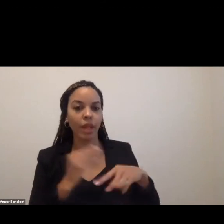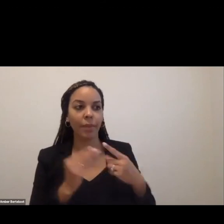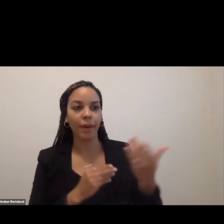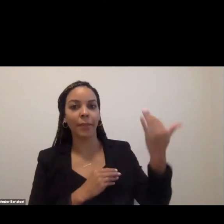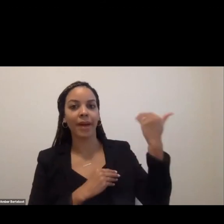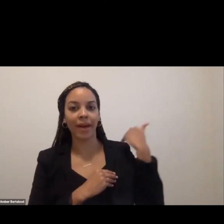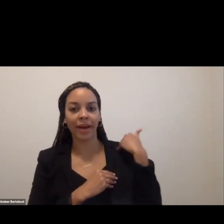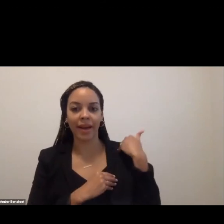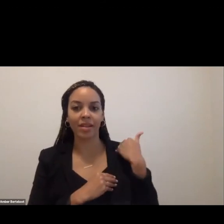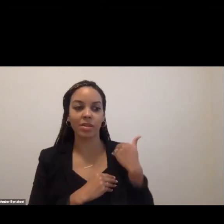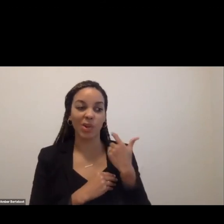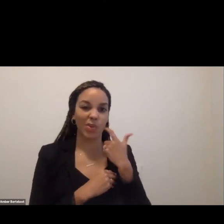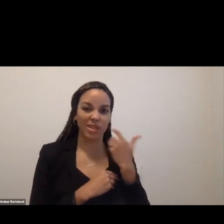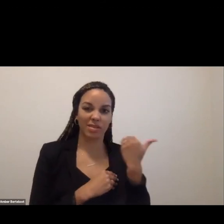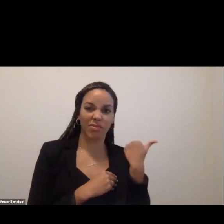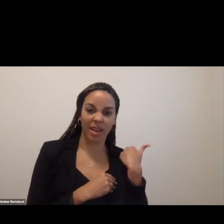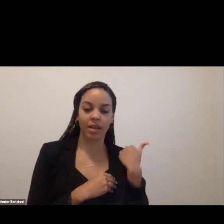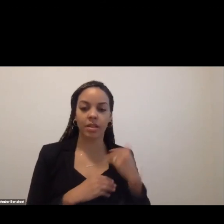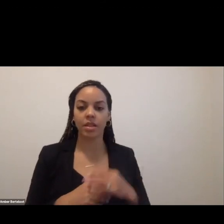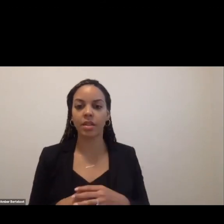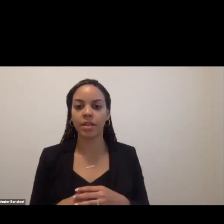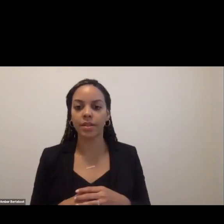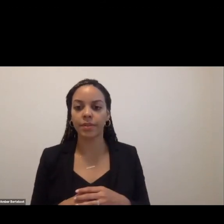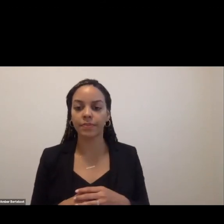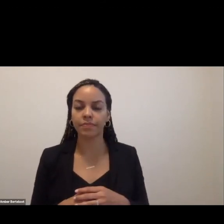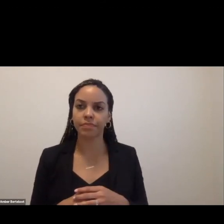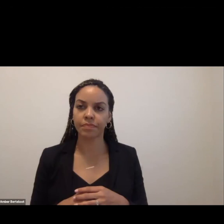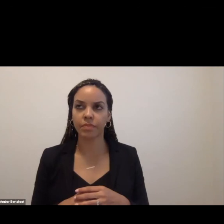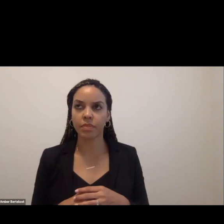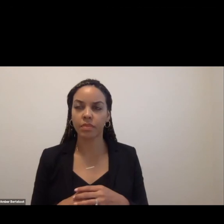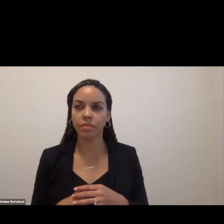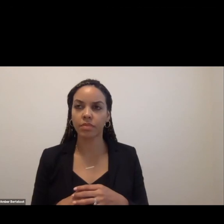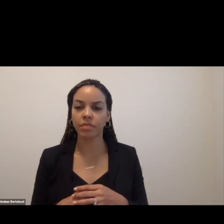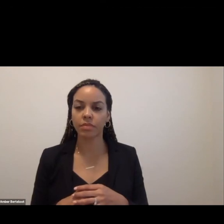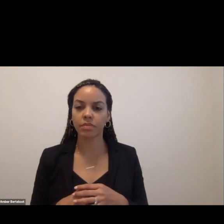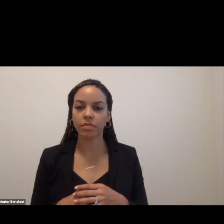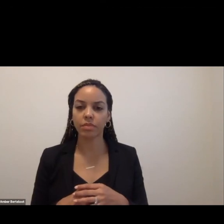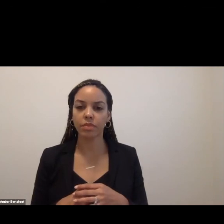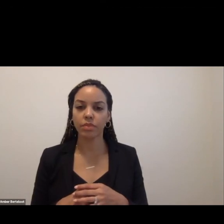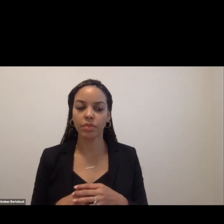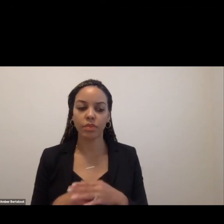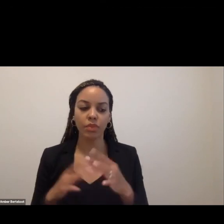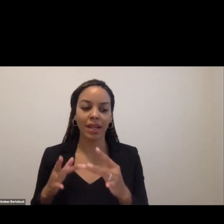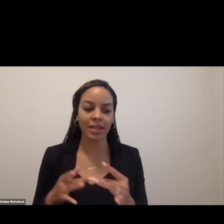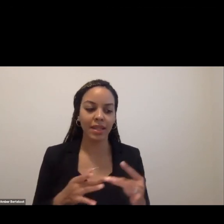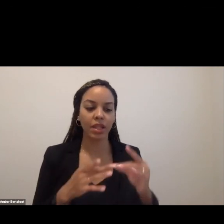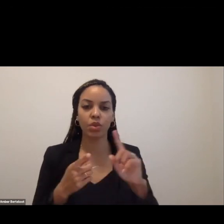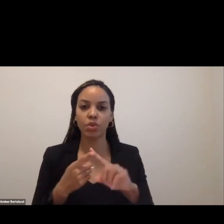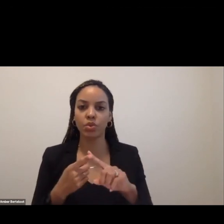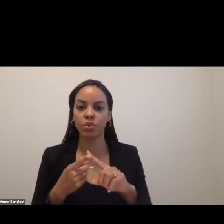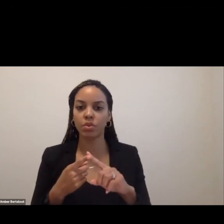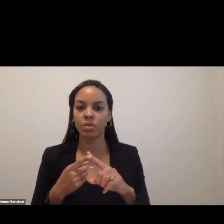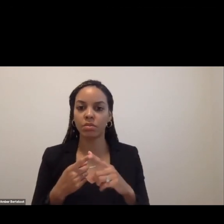the recent past, just to lead you to why I started to do